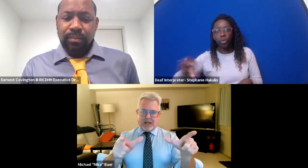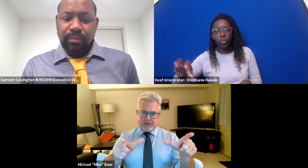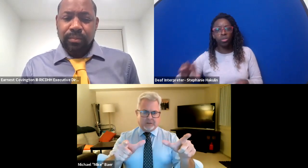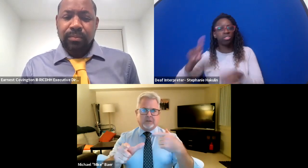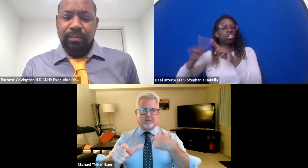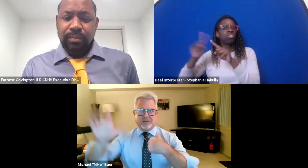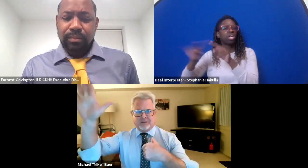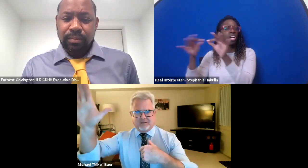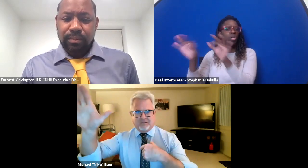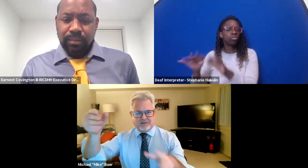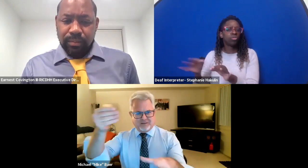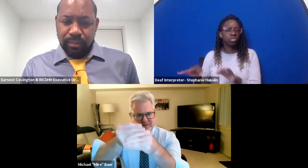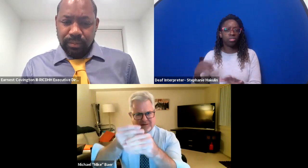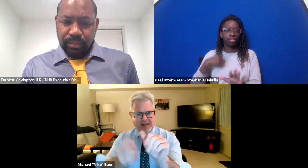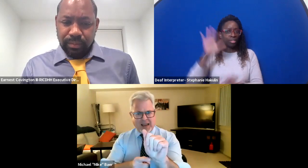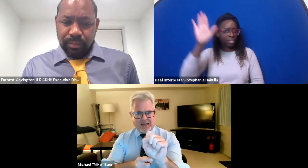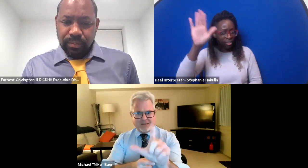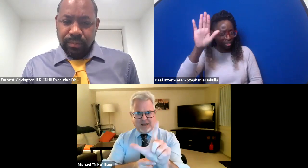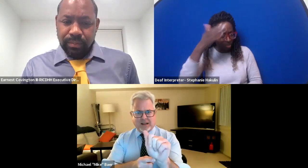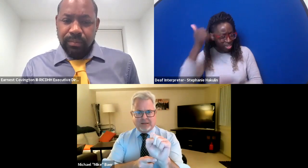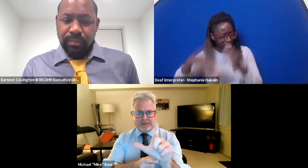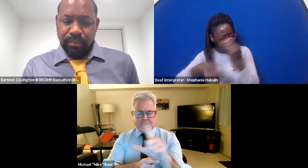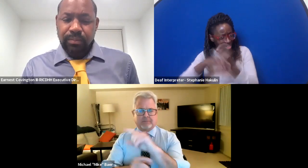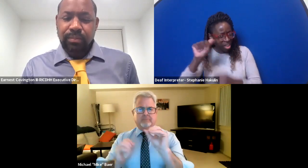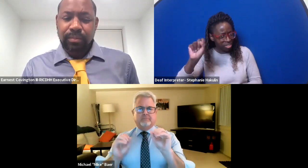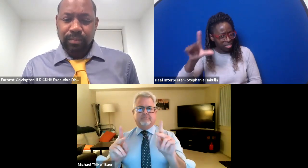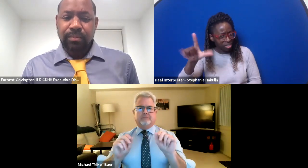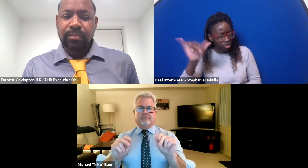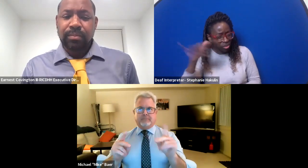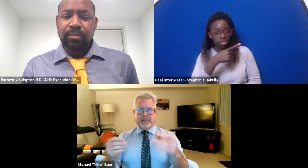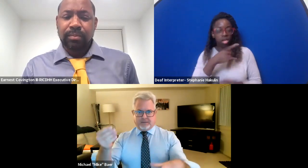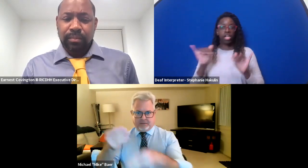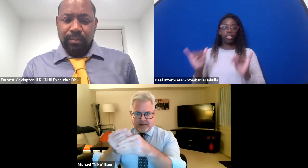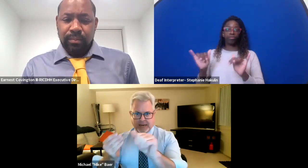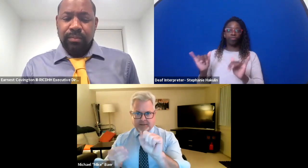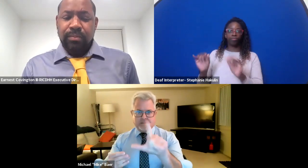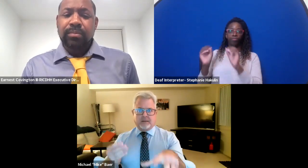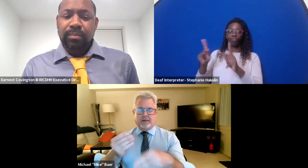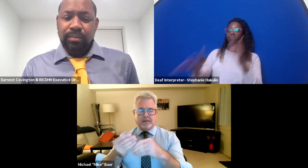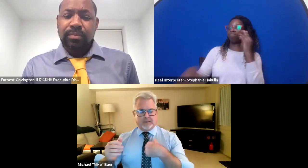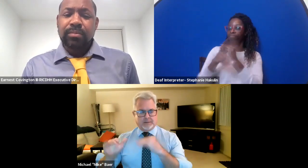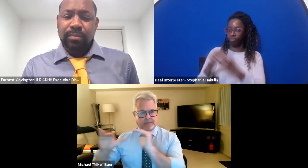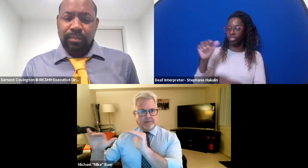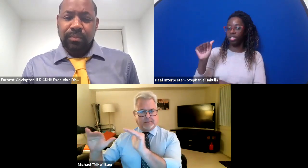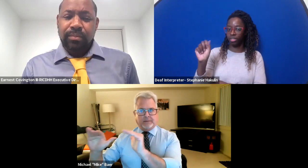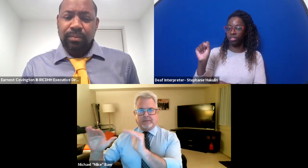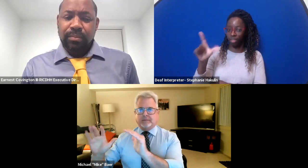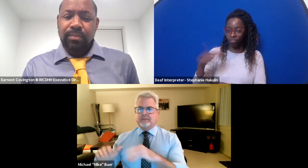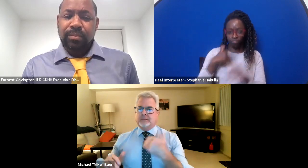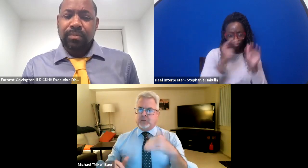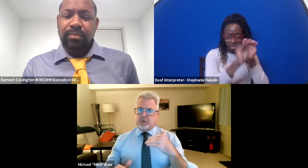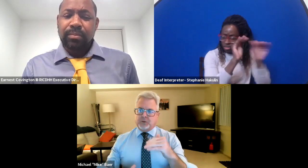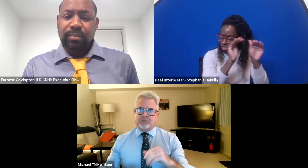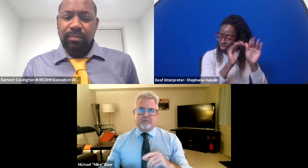or Portuguese or other languages here in Rhode Island. And we needed to add ASL to their list of languages that things are